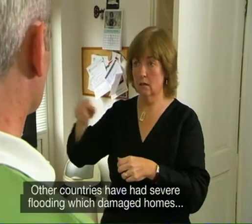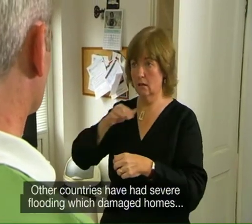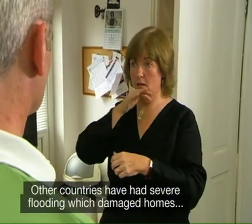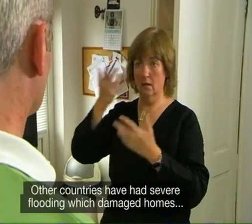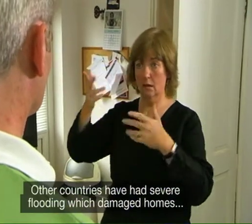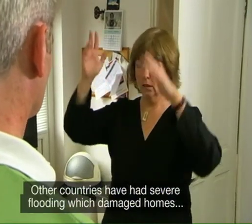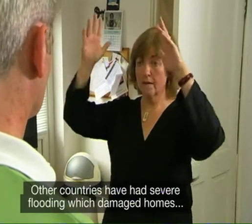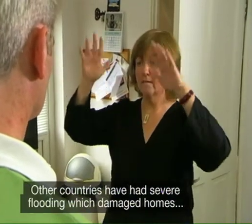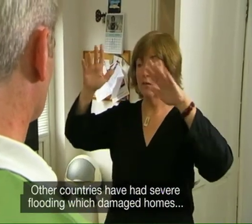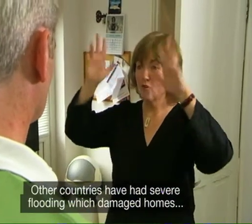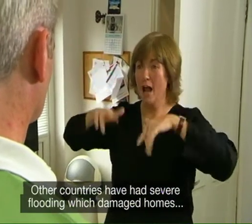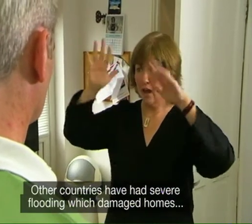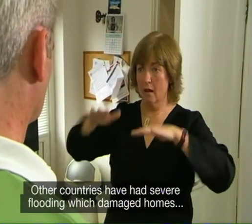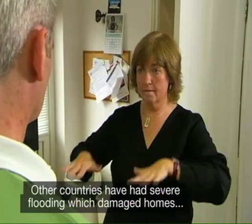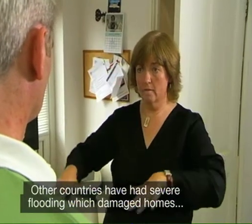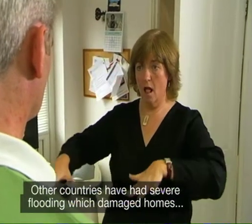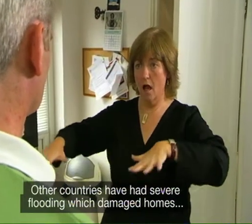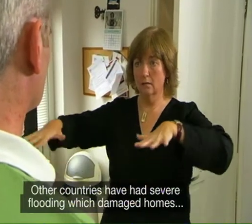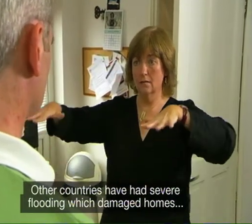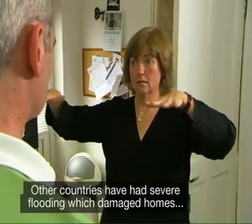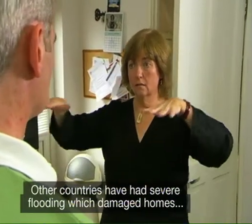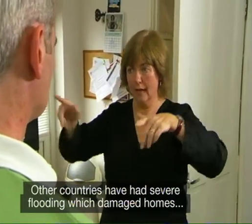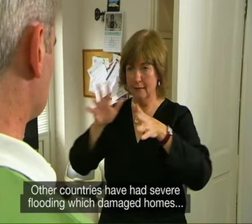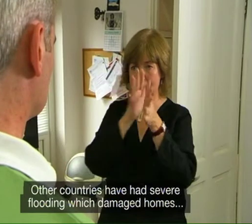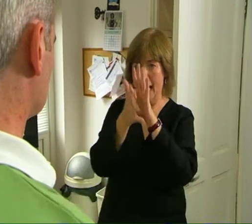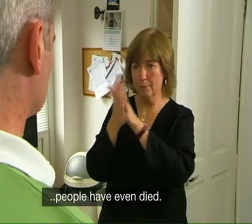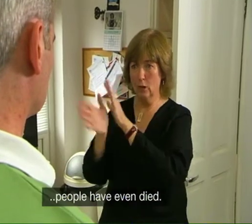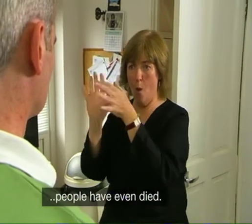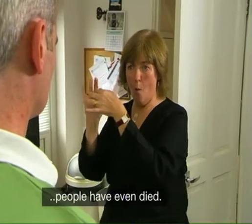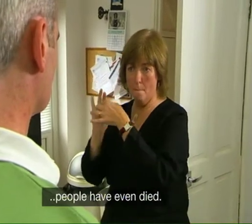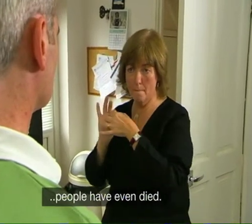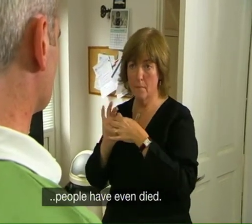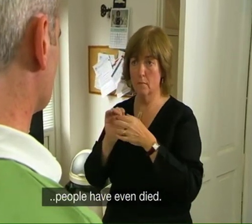Other countries have had severe flooding, which damaged homes. People have even died.